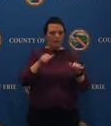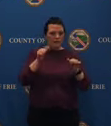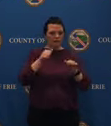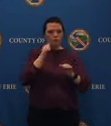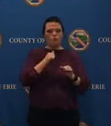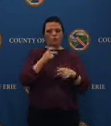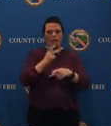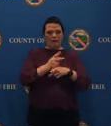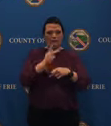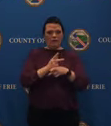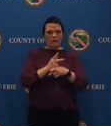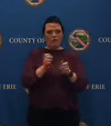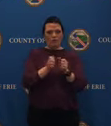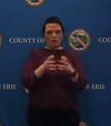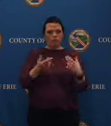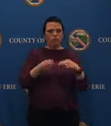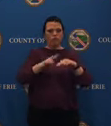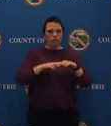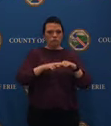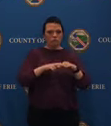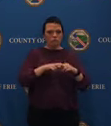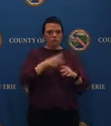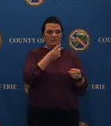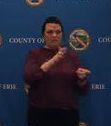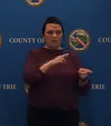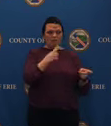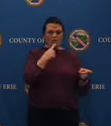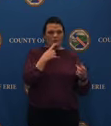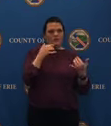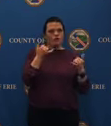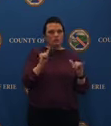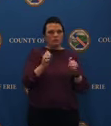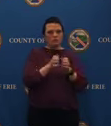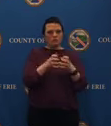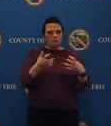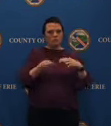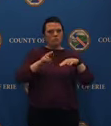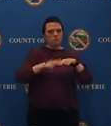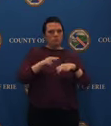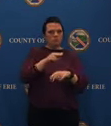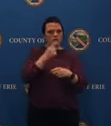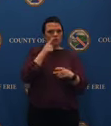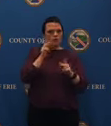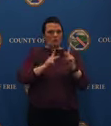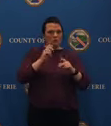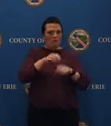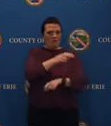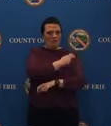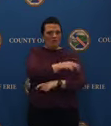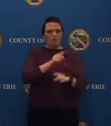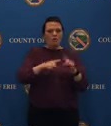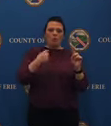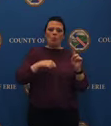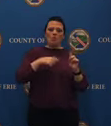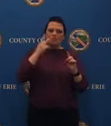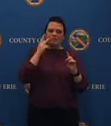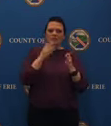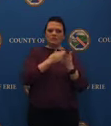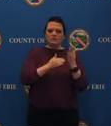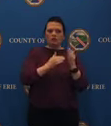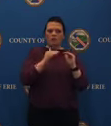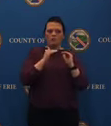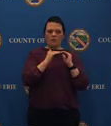the growth. As the doctor noted, there still is growth in the hospitalizations, but we're very happy to see at least a leveling off with regards to